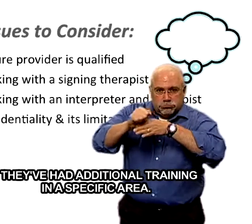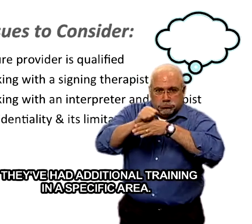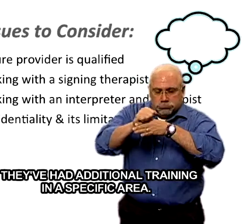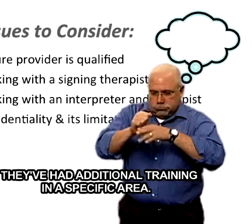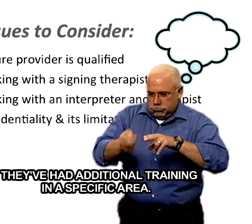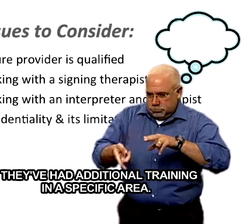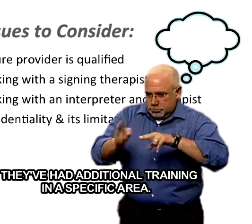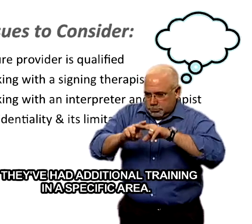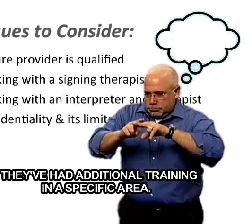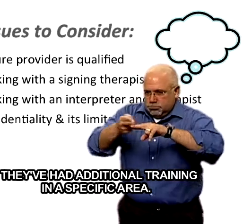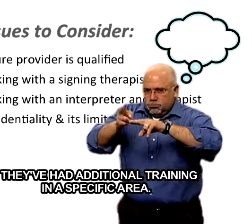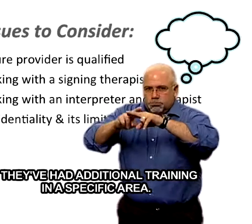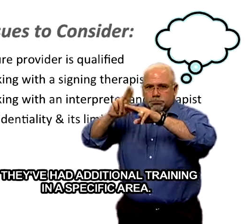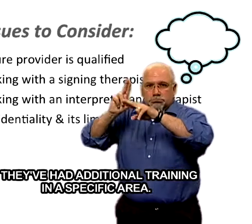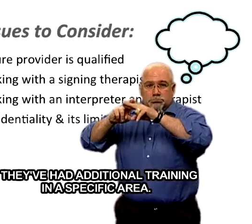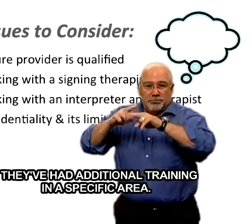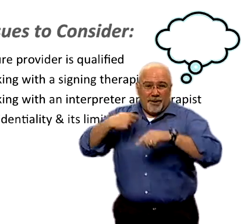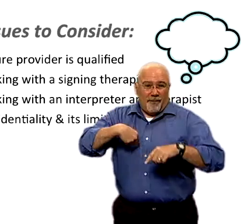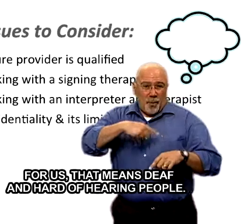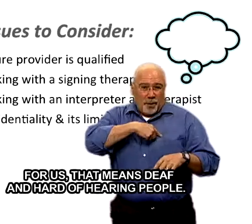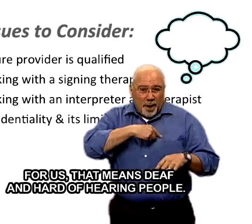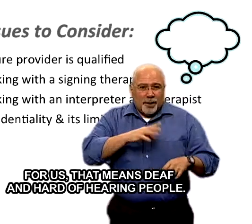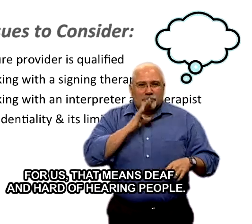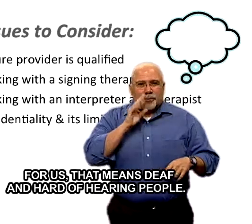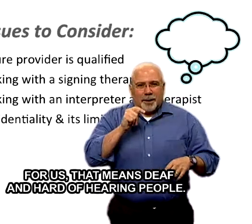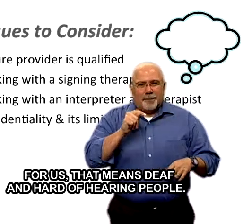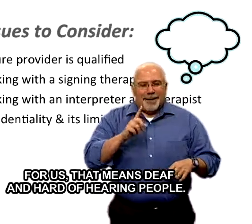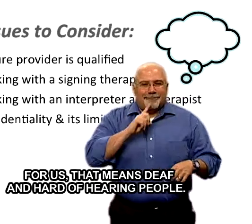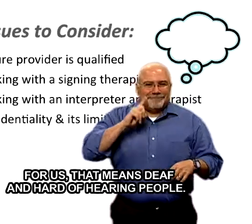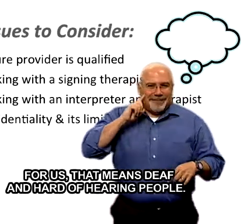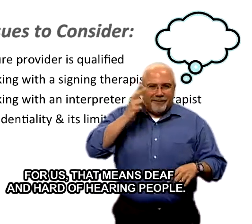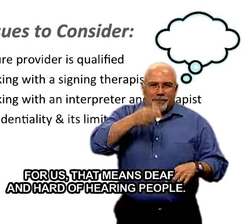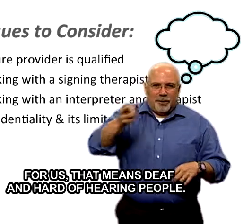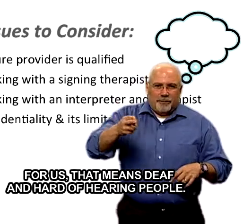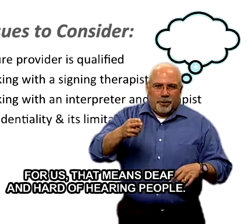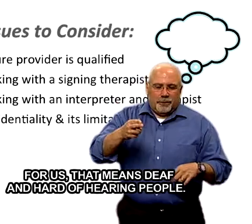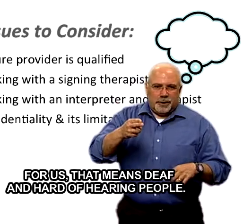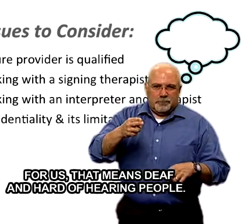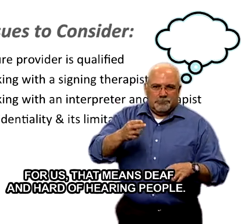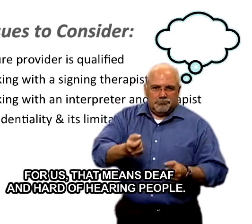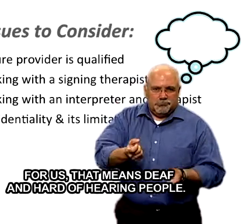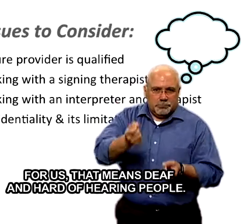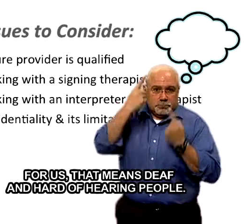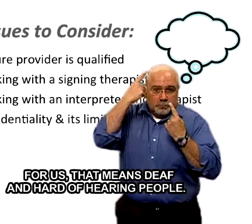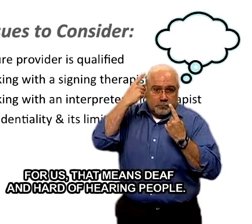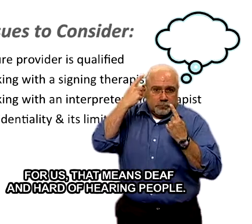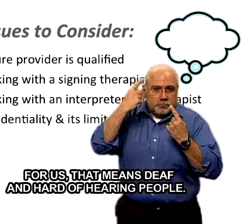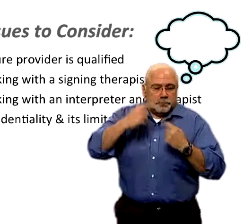additional training in a specific area. For us, that means deaf and hard of hearing people.